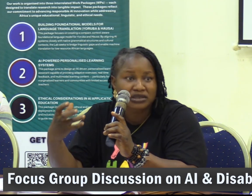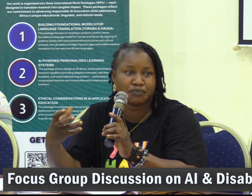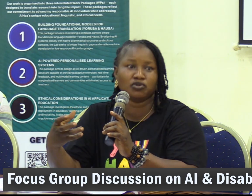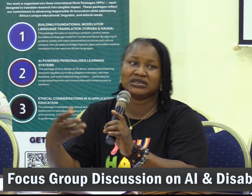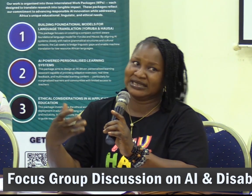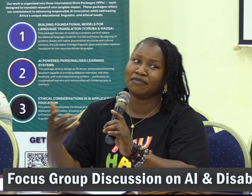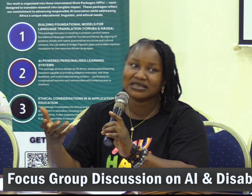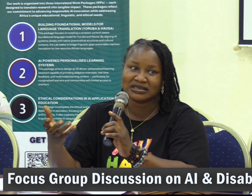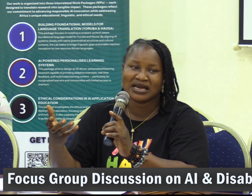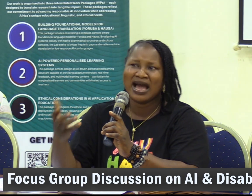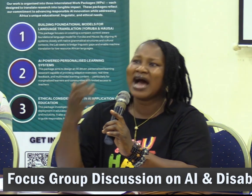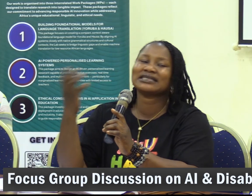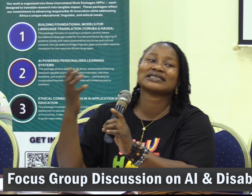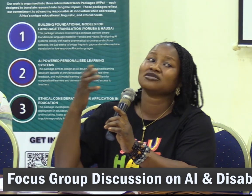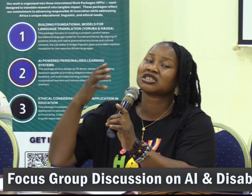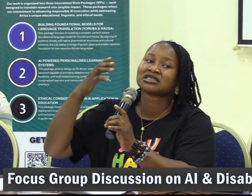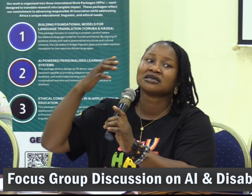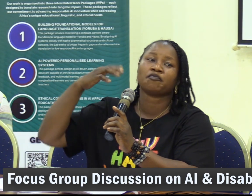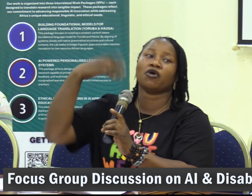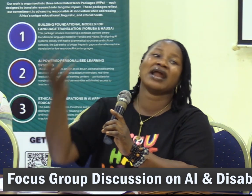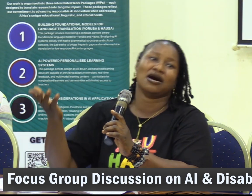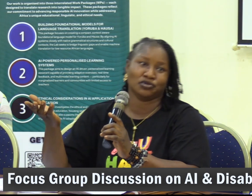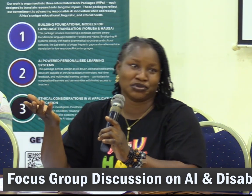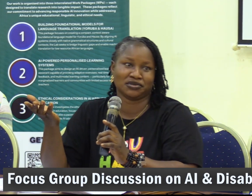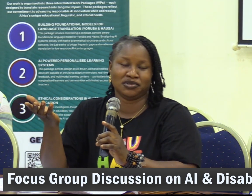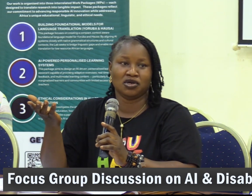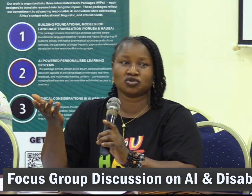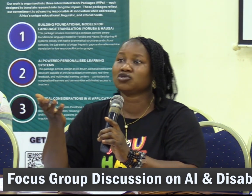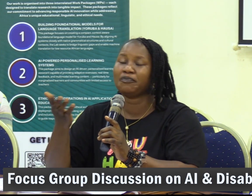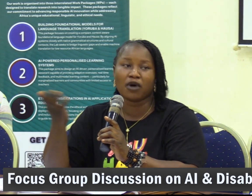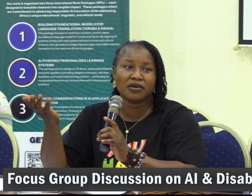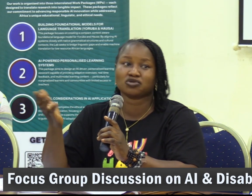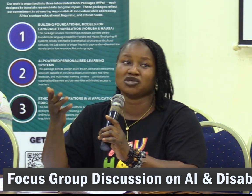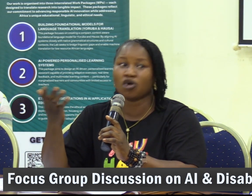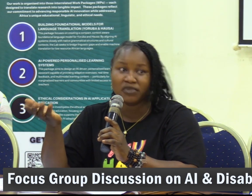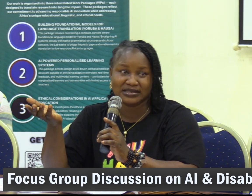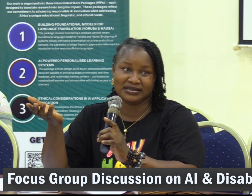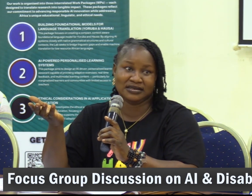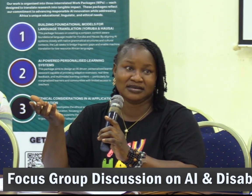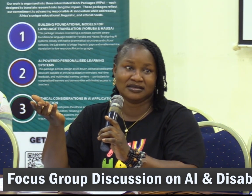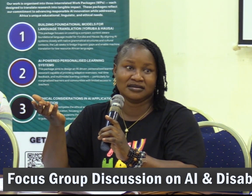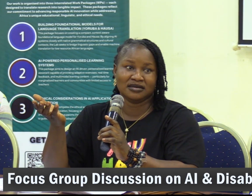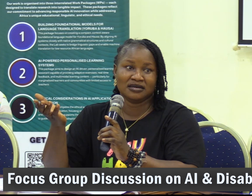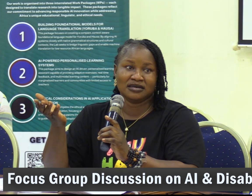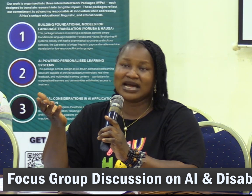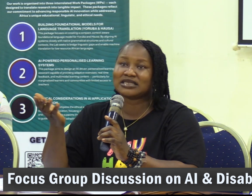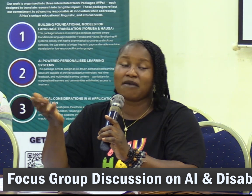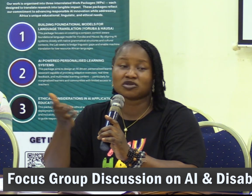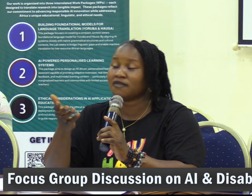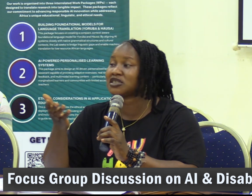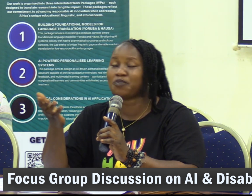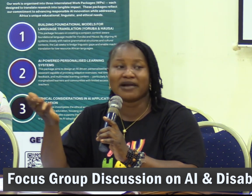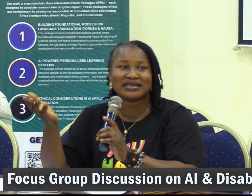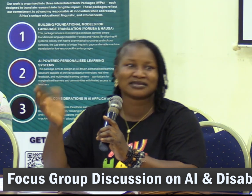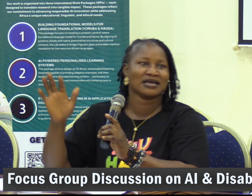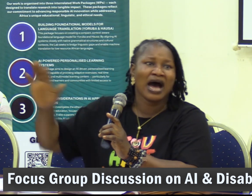with multiple disabilities. And this is not pronounced to the public, to the community. That's why